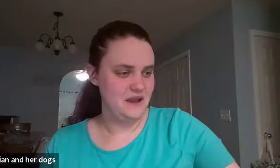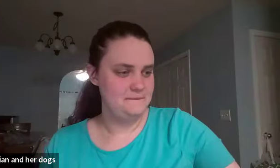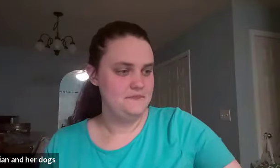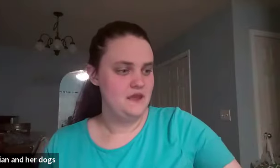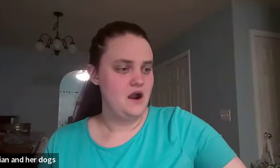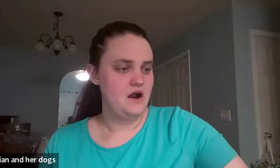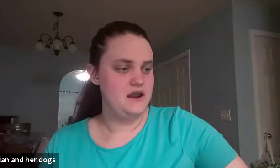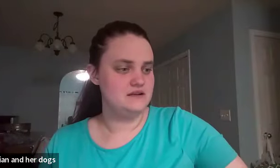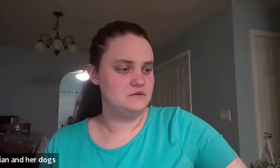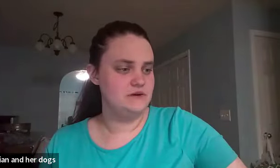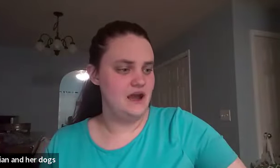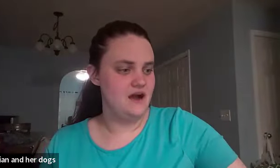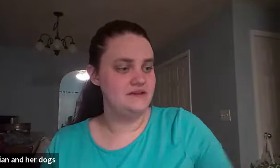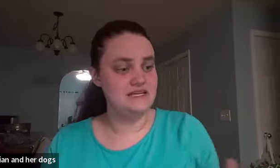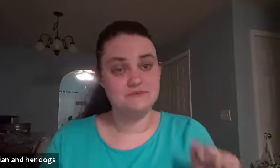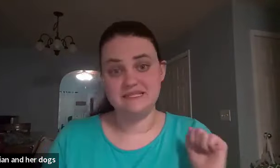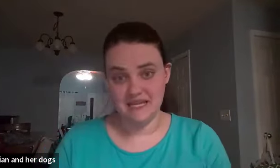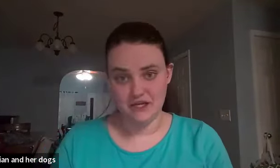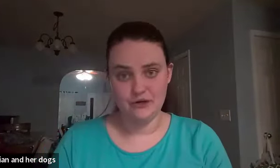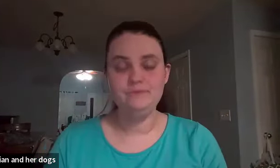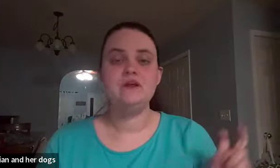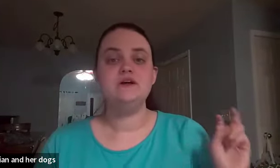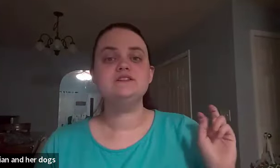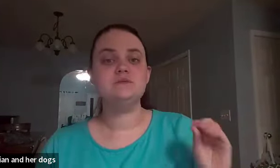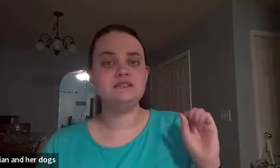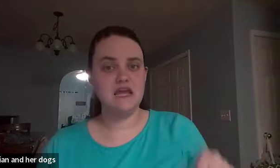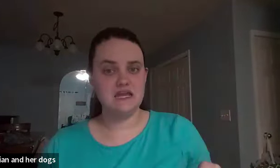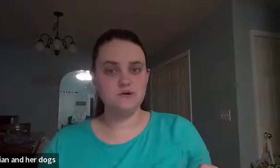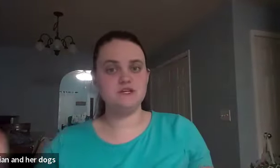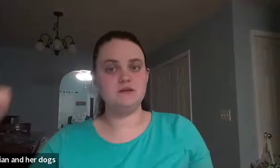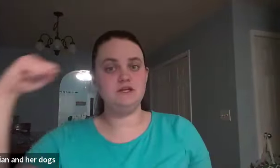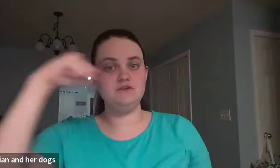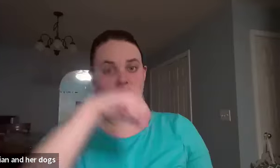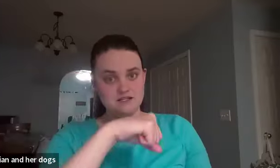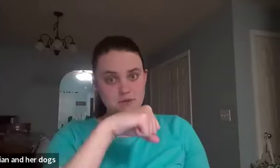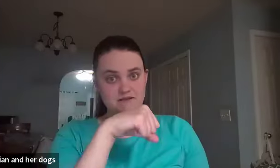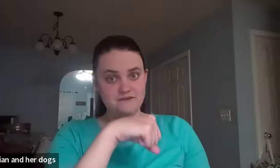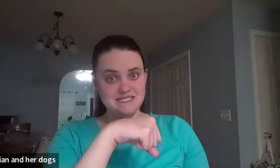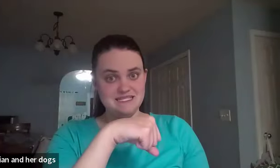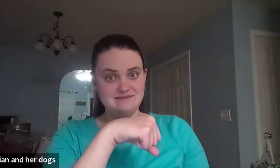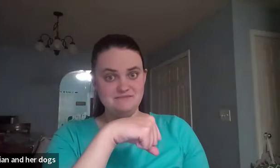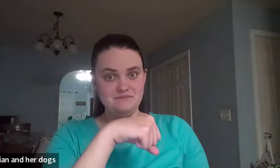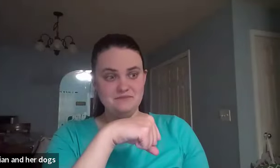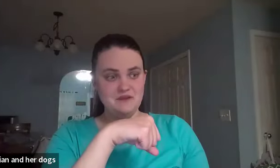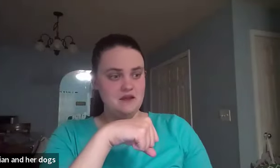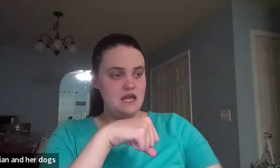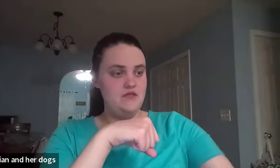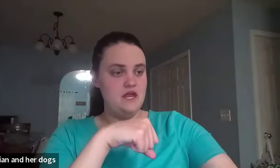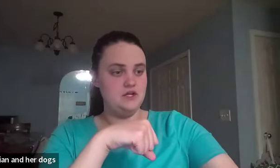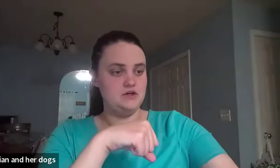Okay. Our next one we have is potato. So potato is going to be your non-dominant fist. And then